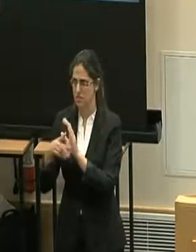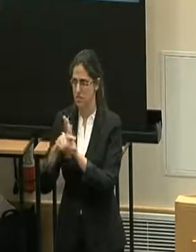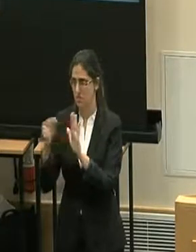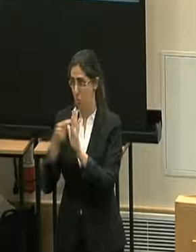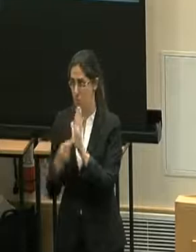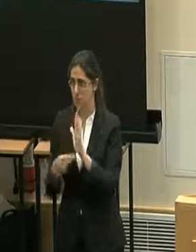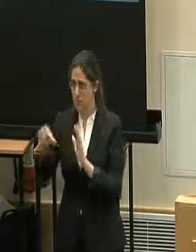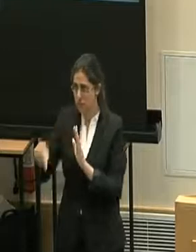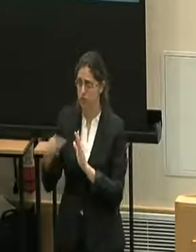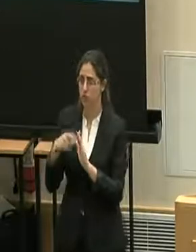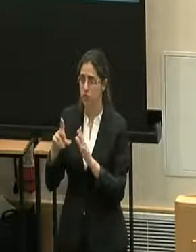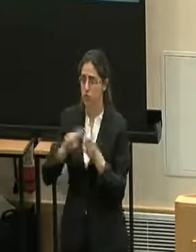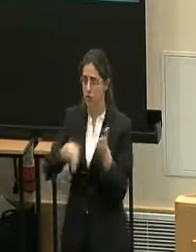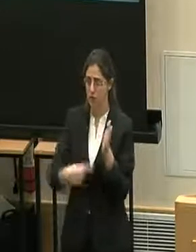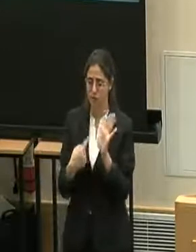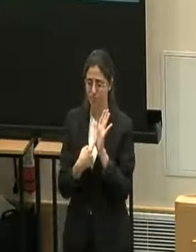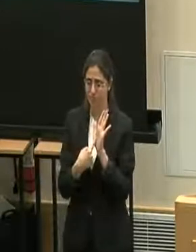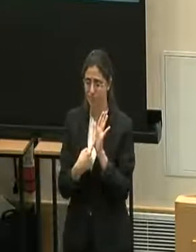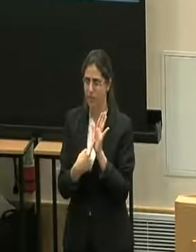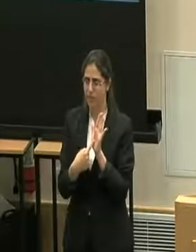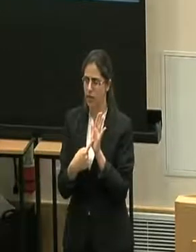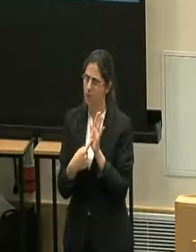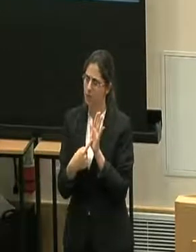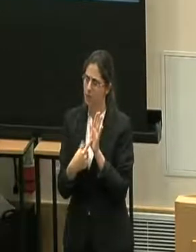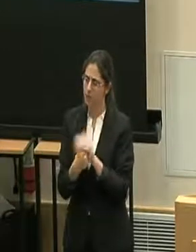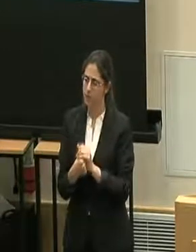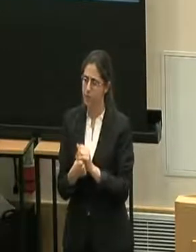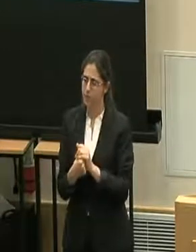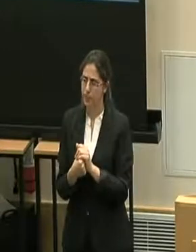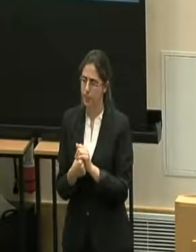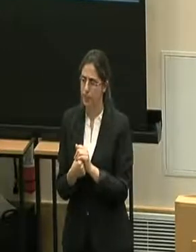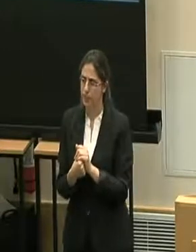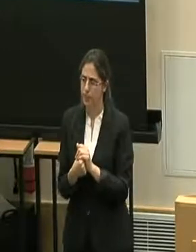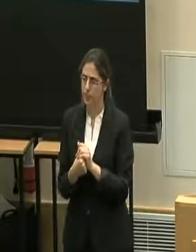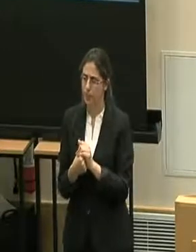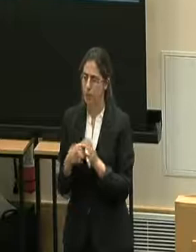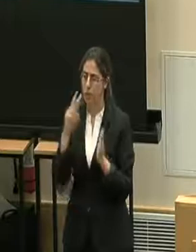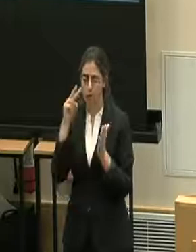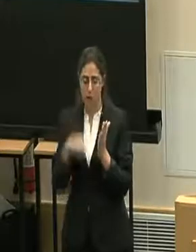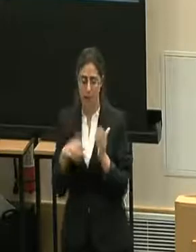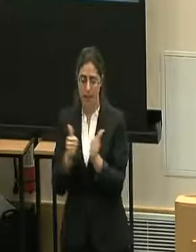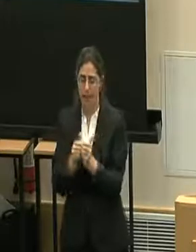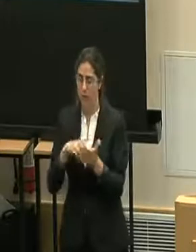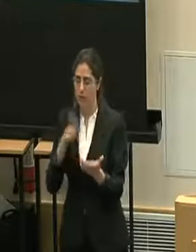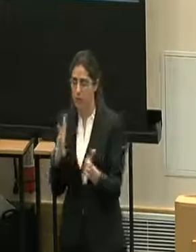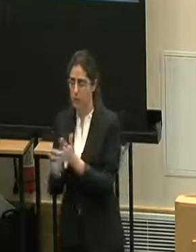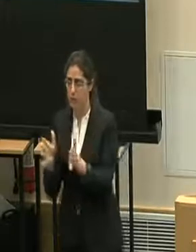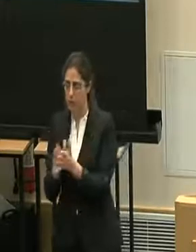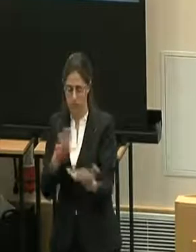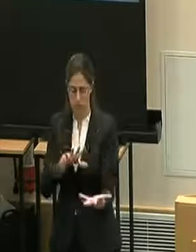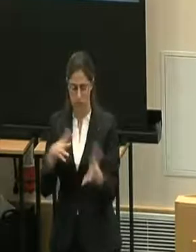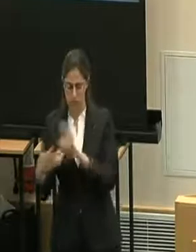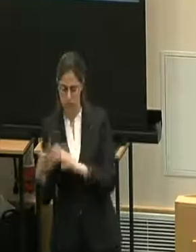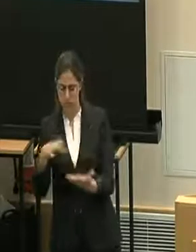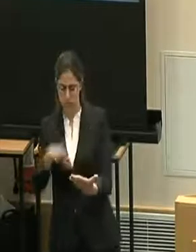convention, and to do so in a way which explains the transformation, the transformative nature of this